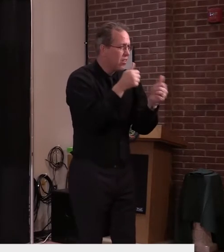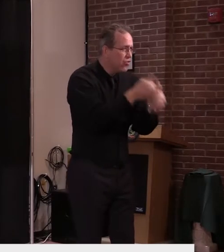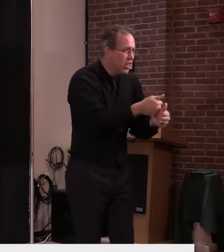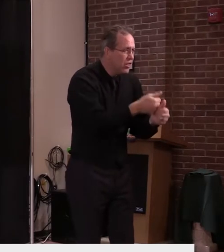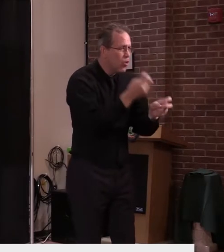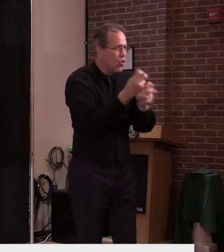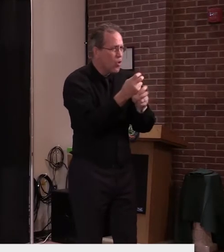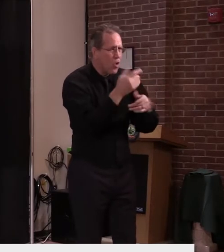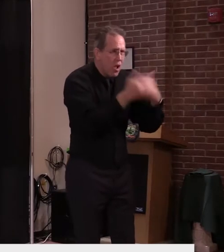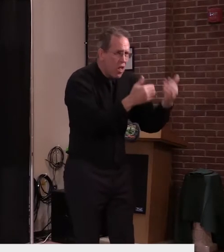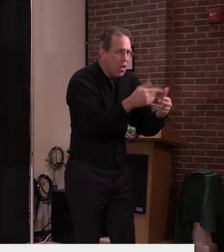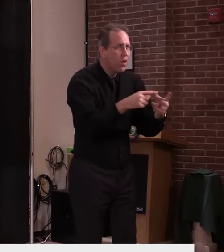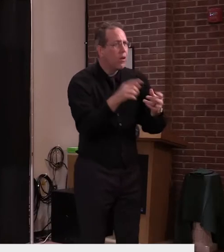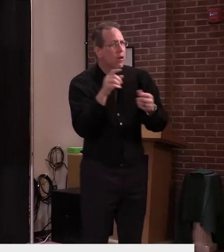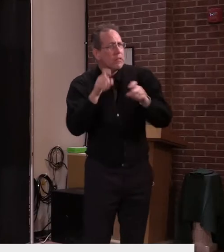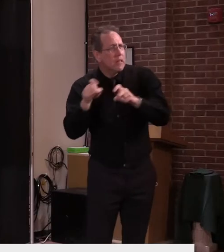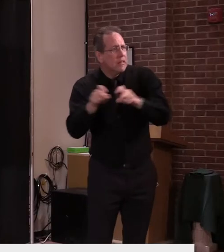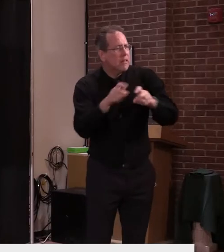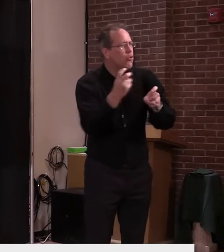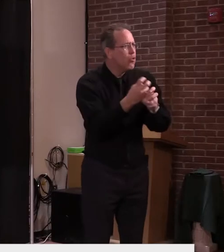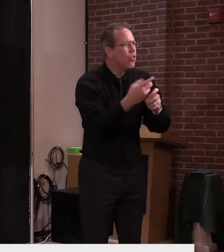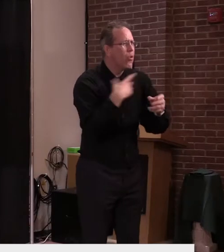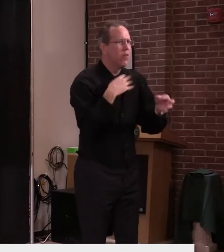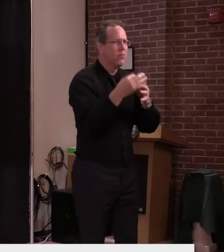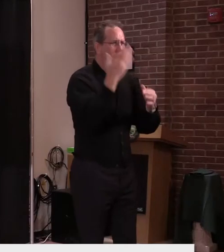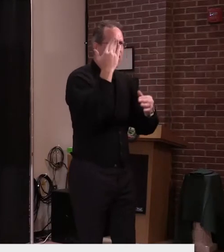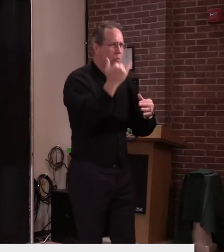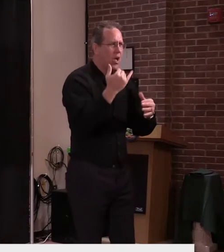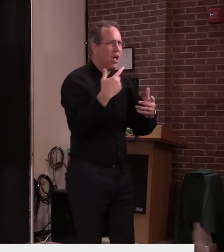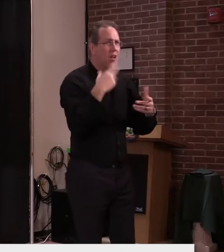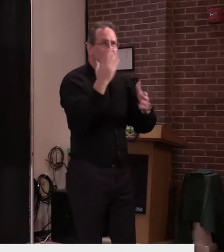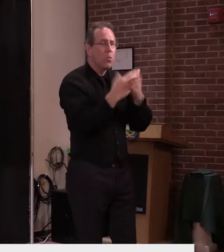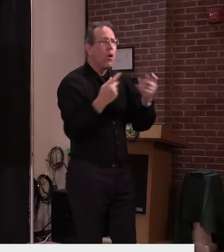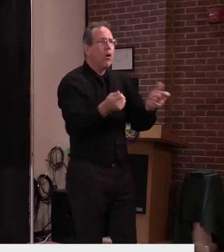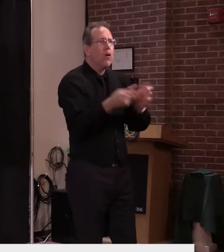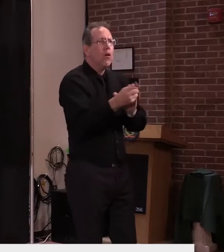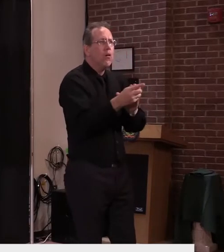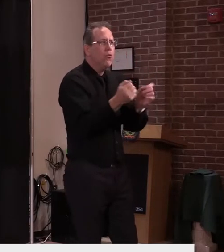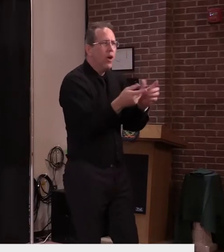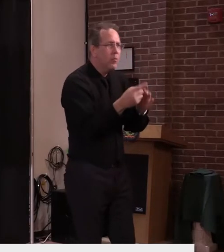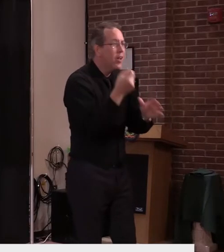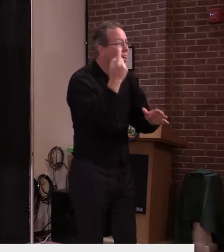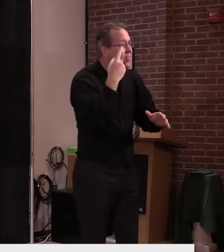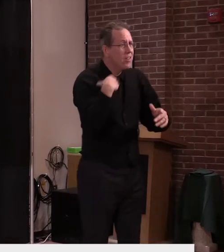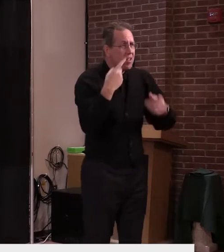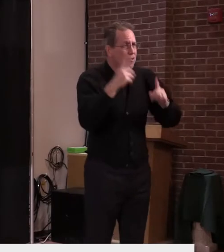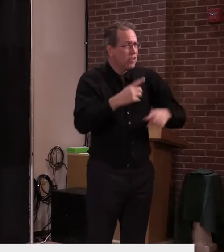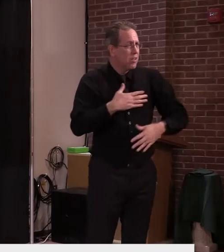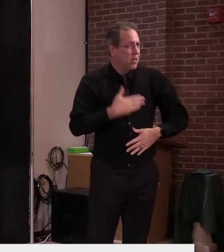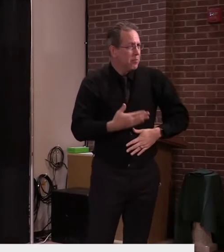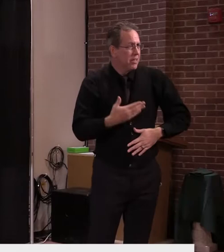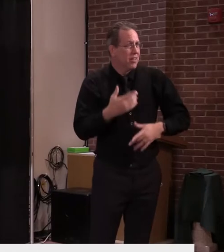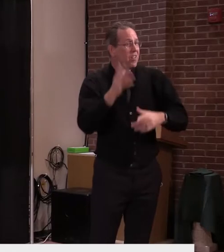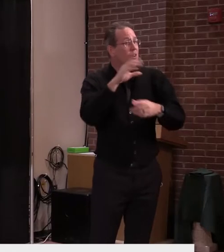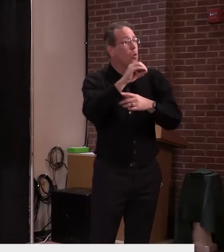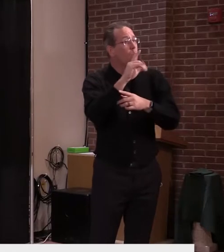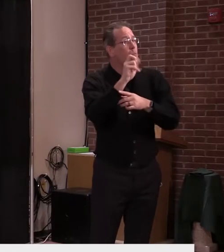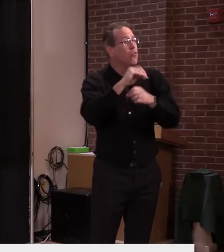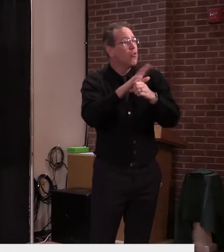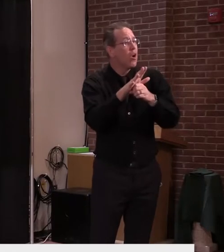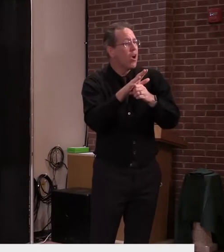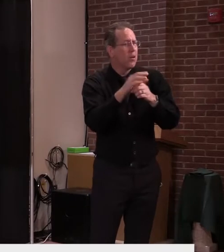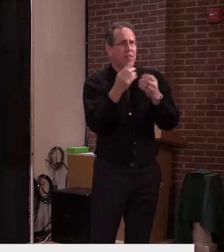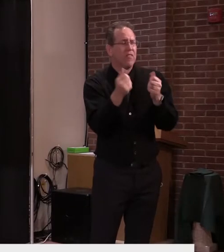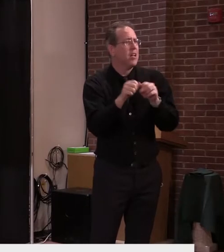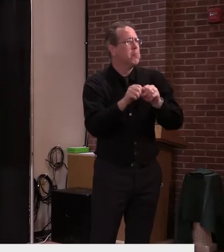think that is a fair characterization. Omicron is forcing us to move quicker than we might otherwise have wanted. But as I mentioned,